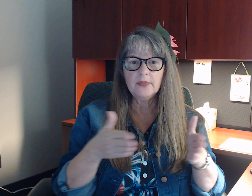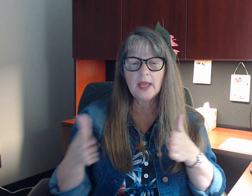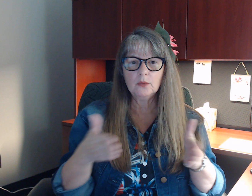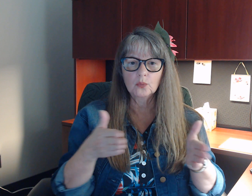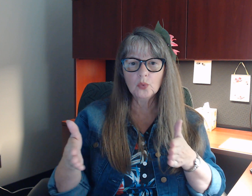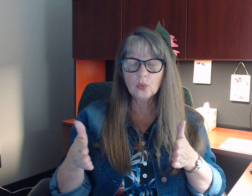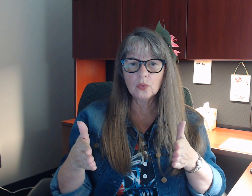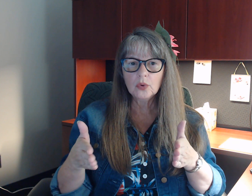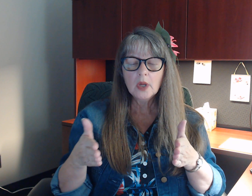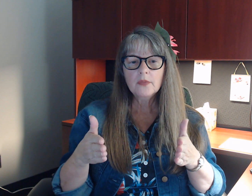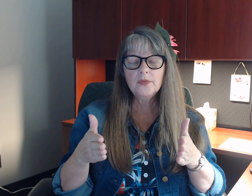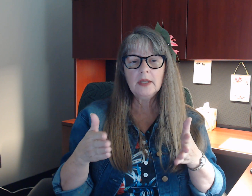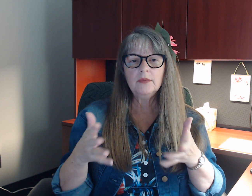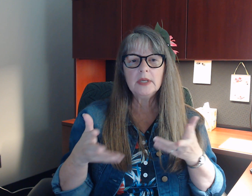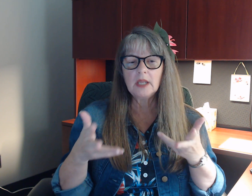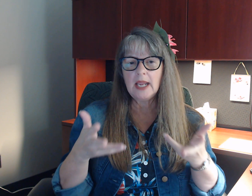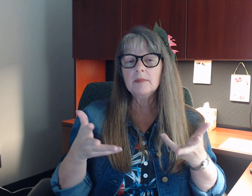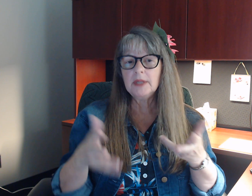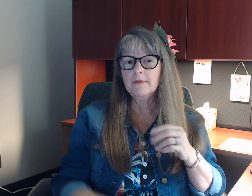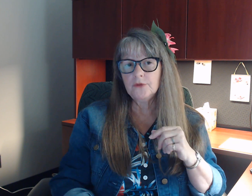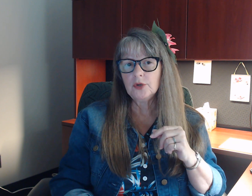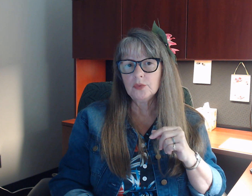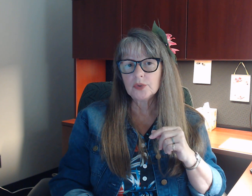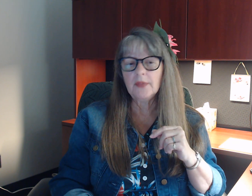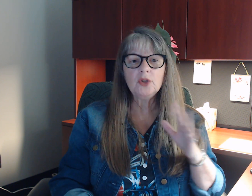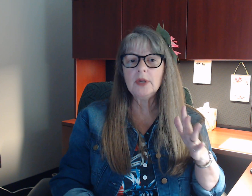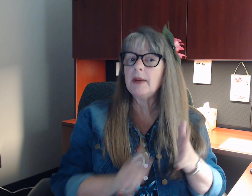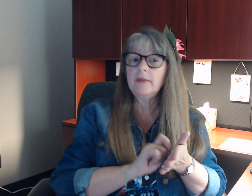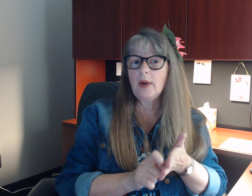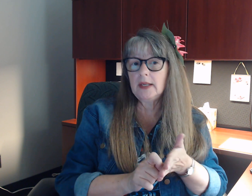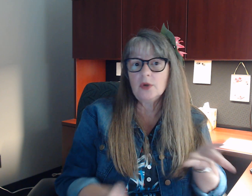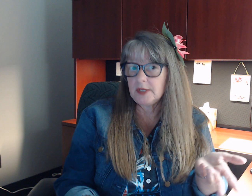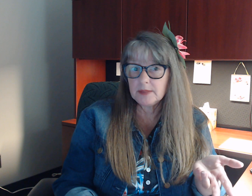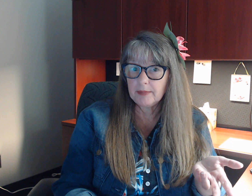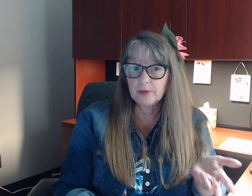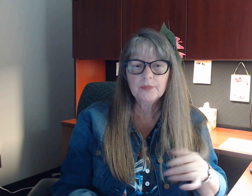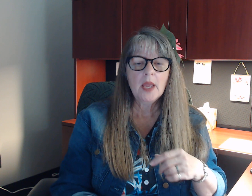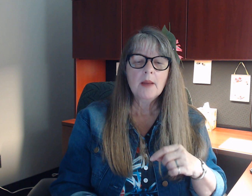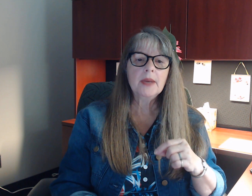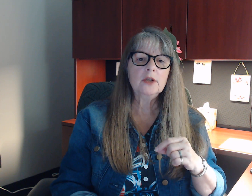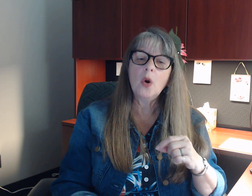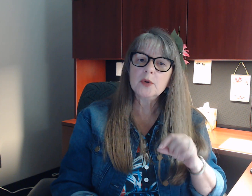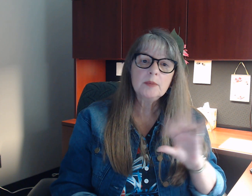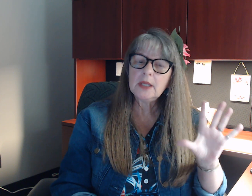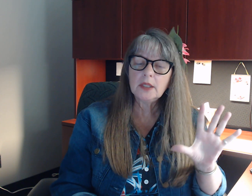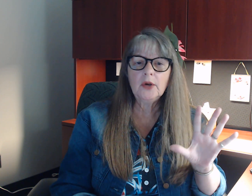that rule, then it can be confused. And then you end up having to write it down on a piece of paper. But you always want to be clear, and you want to